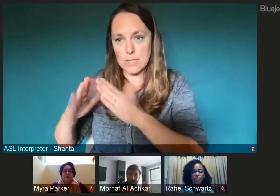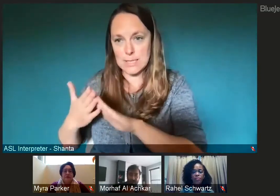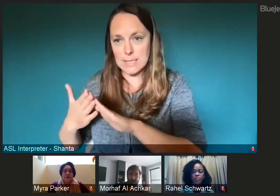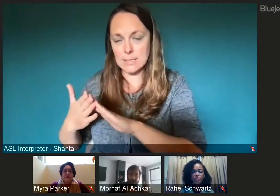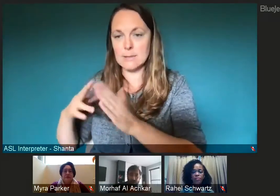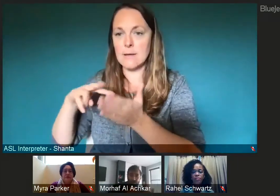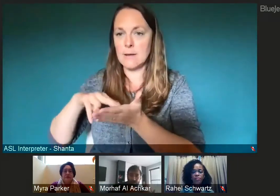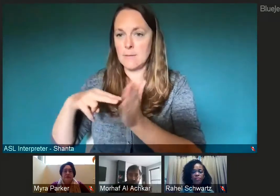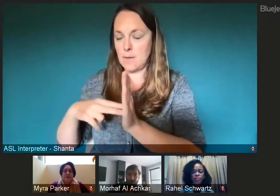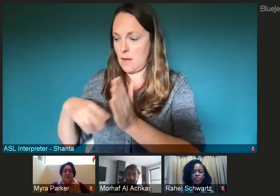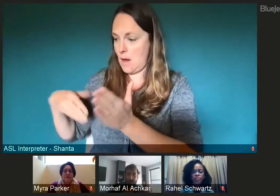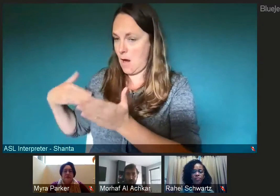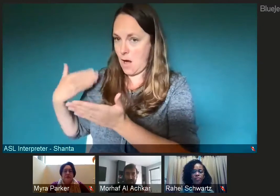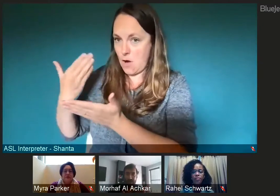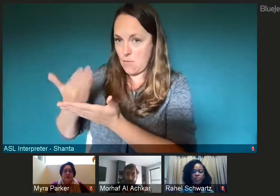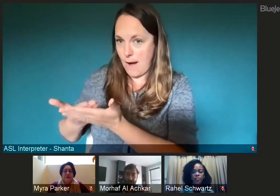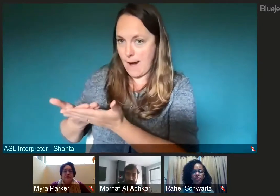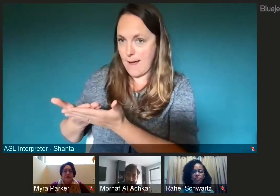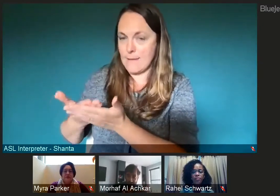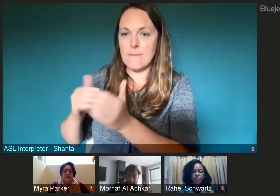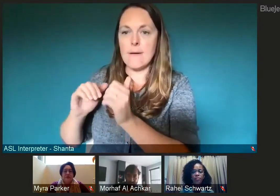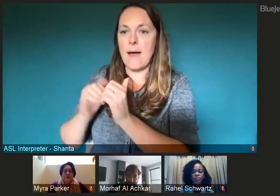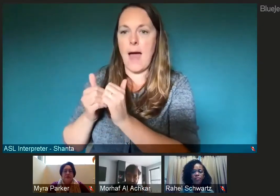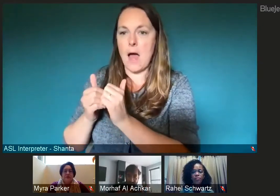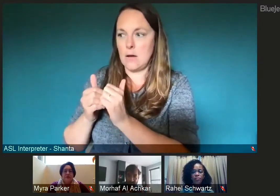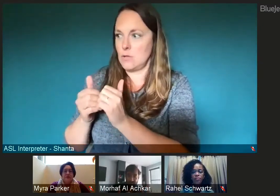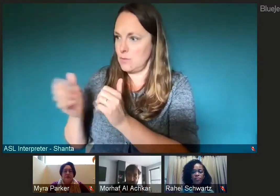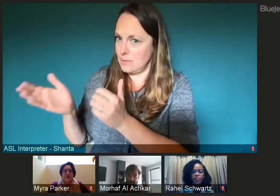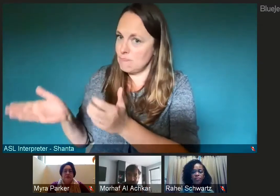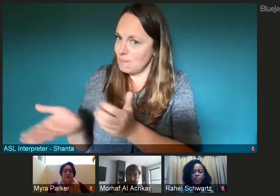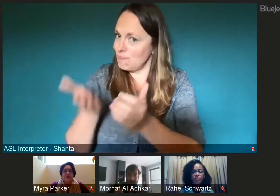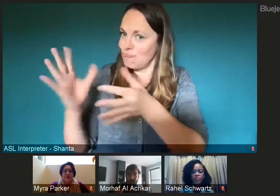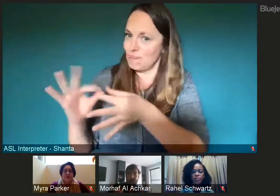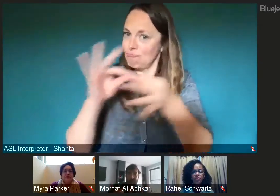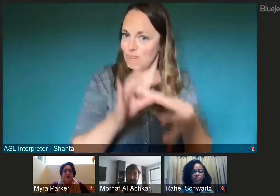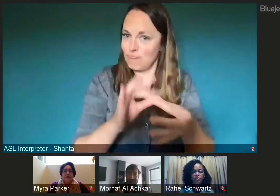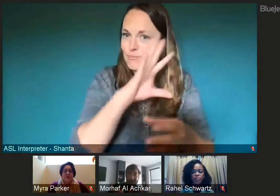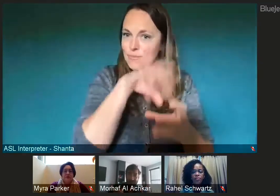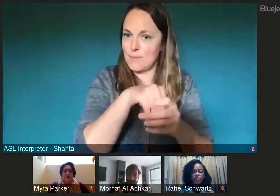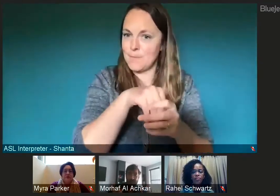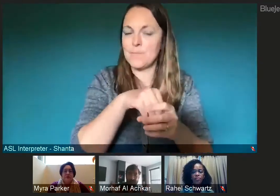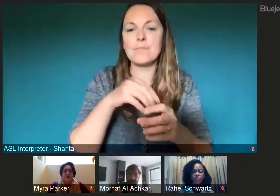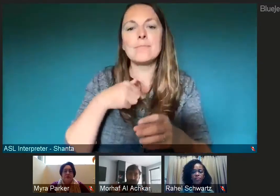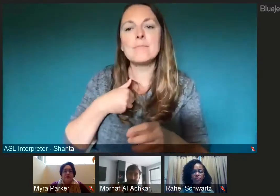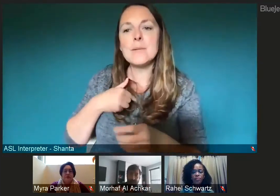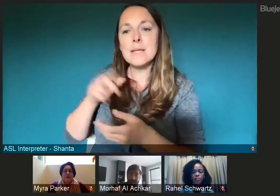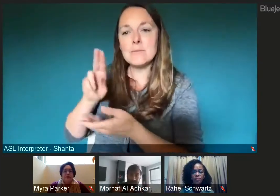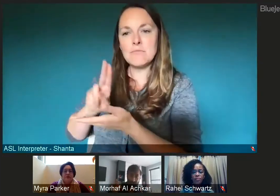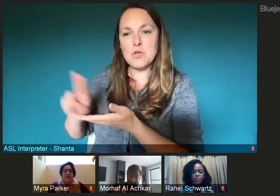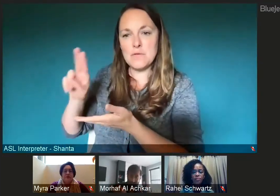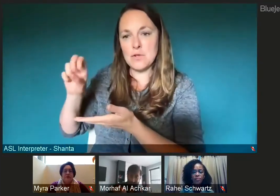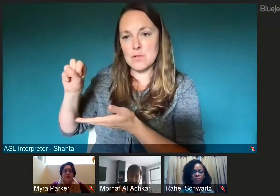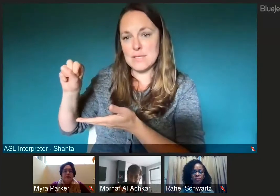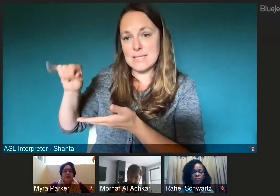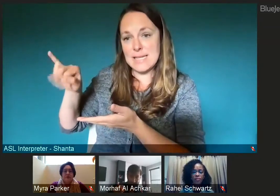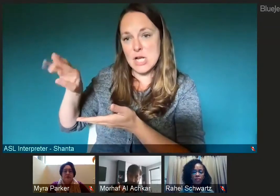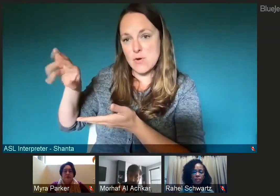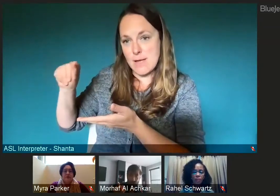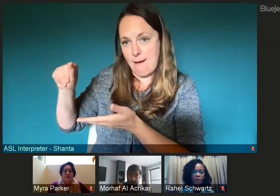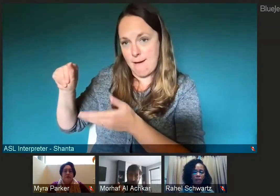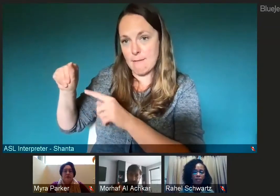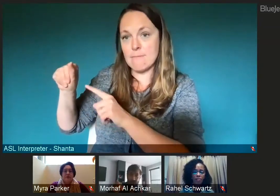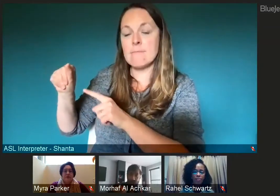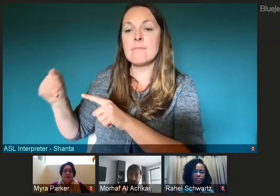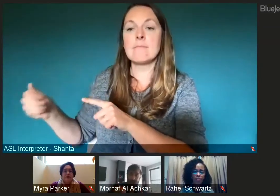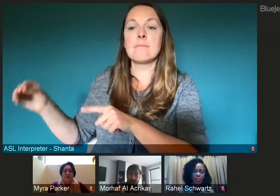for people to join, to participate. I came from Syria. I did my schooling in Syria. Coming to get a residency, this is